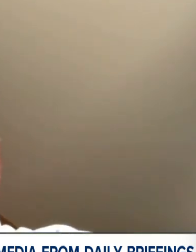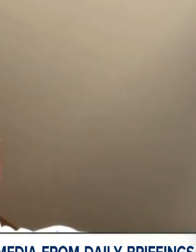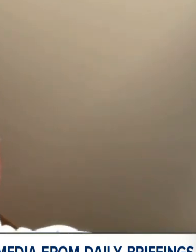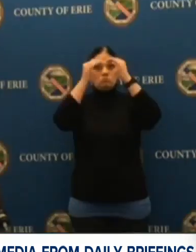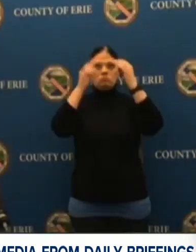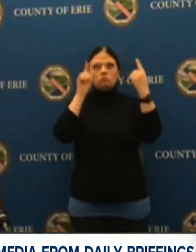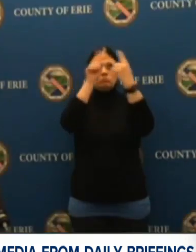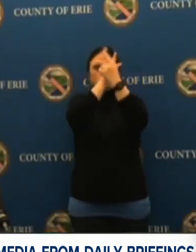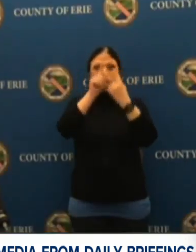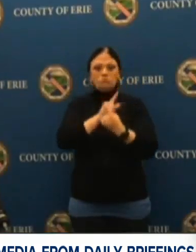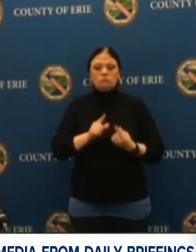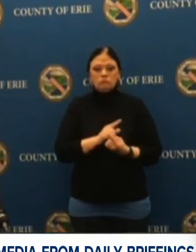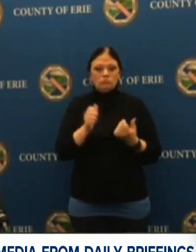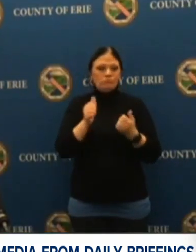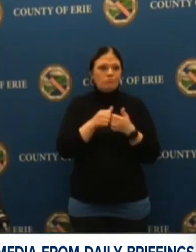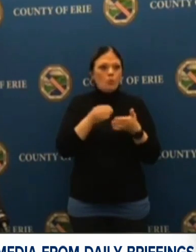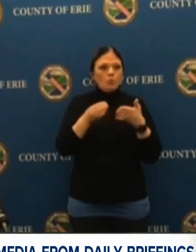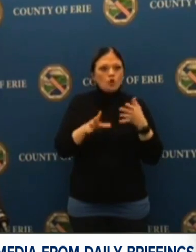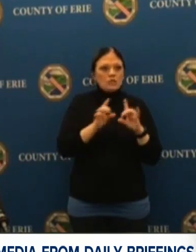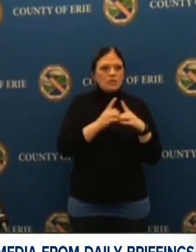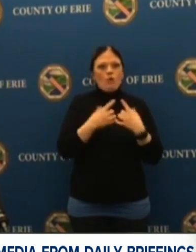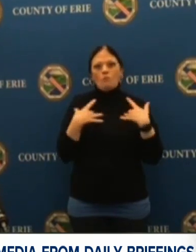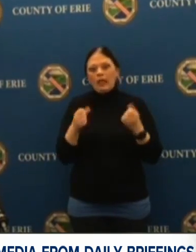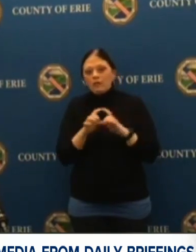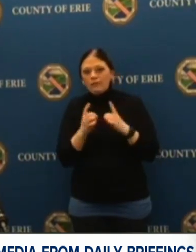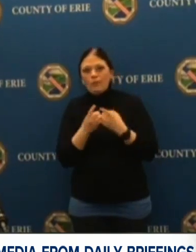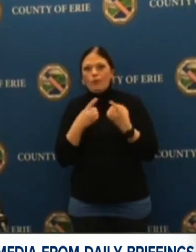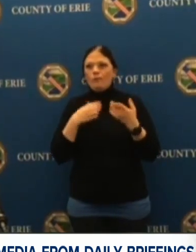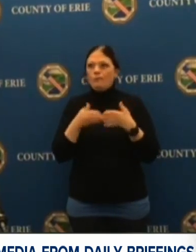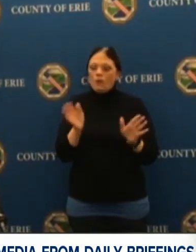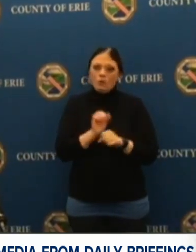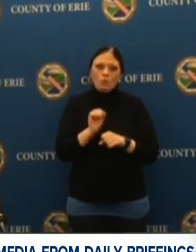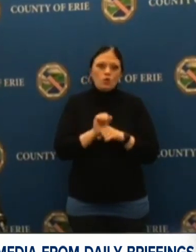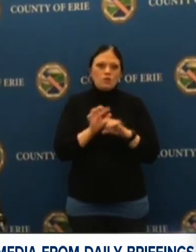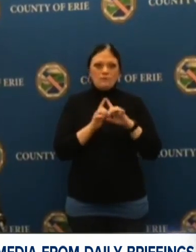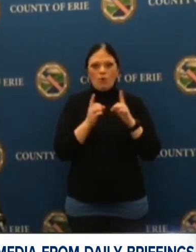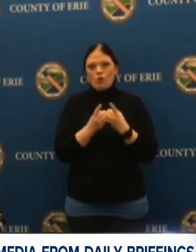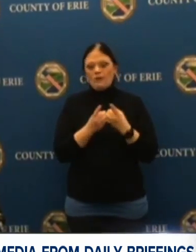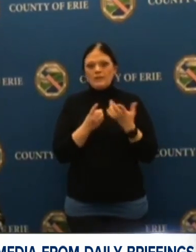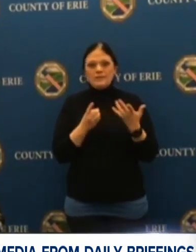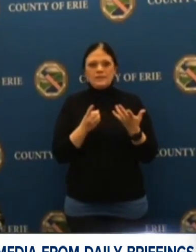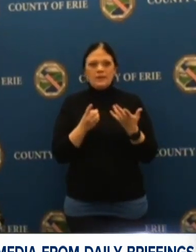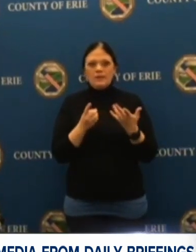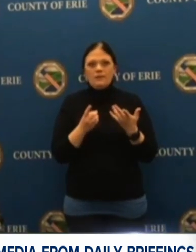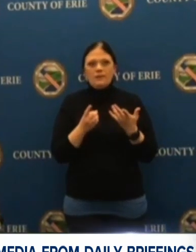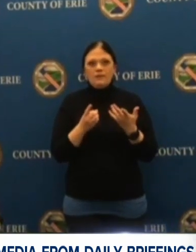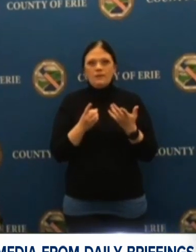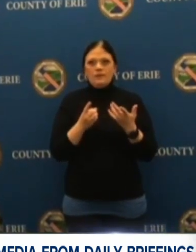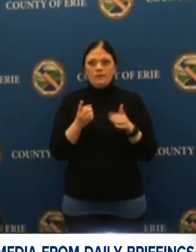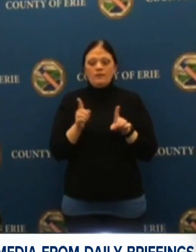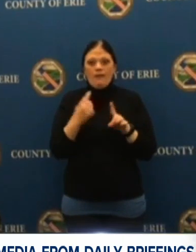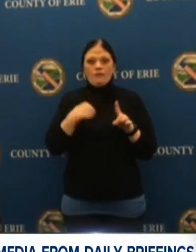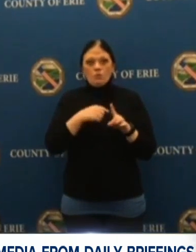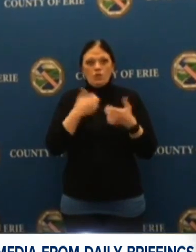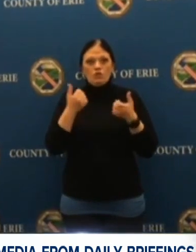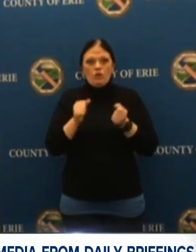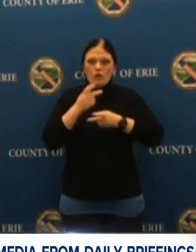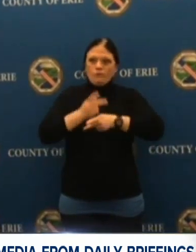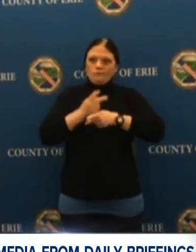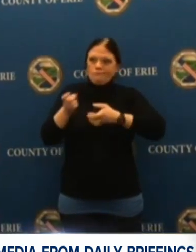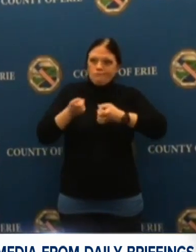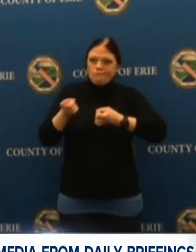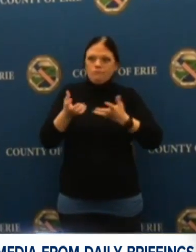moving too fast. Tuesday afternoon, the county executive responded to our concerns directly. He agreed to change the format of his